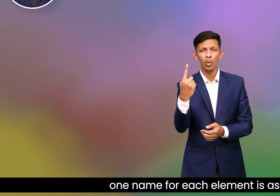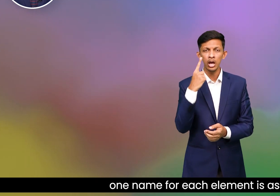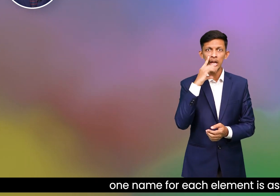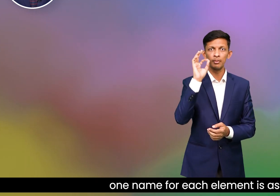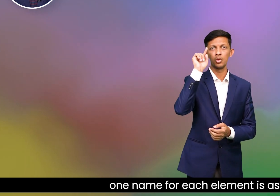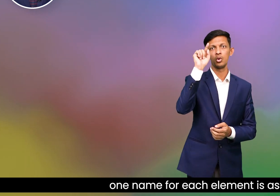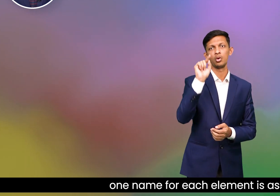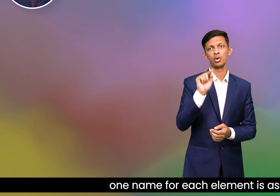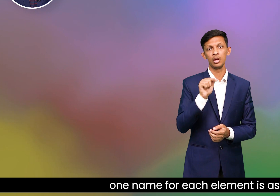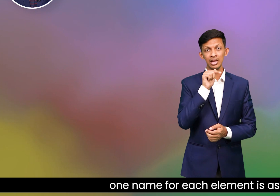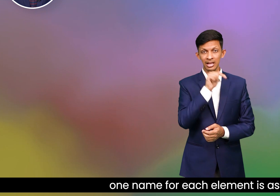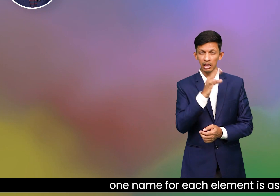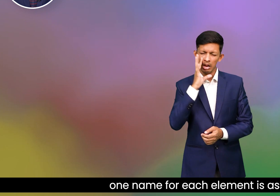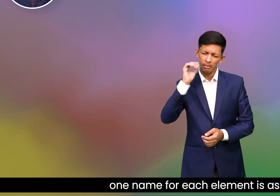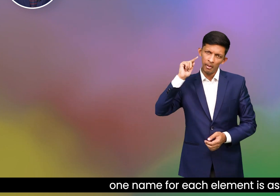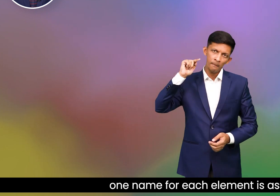assigned.